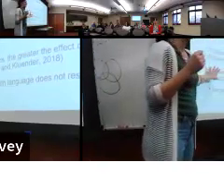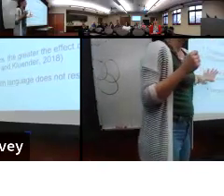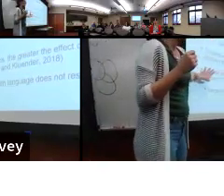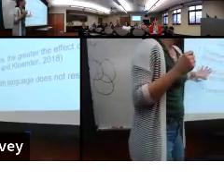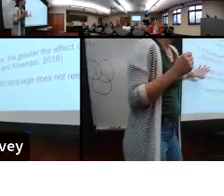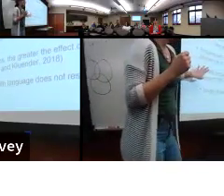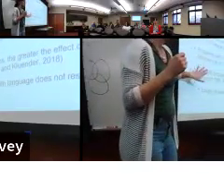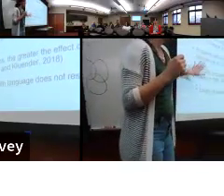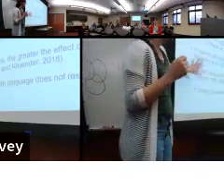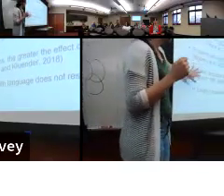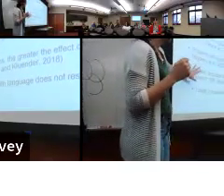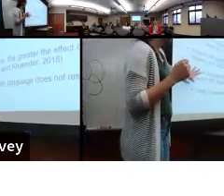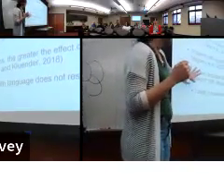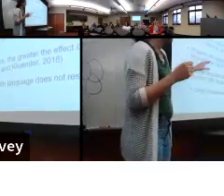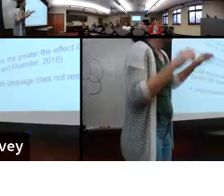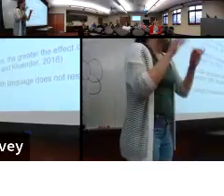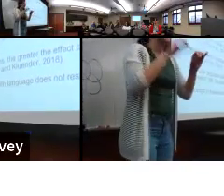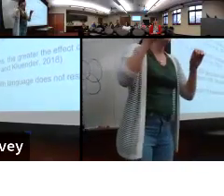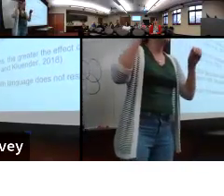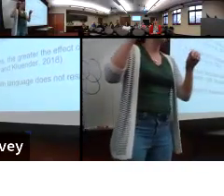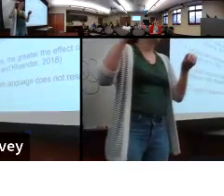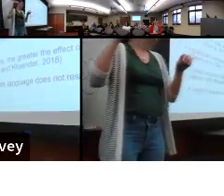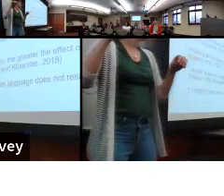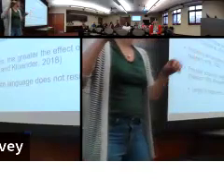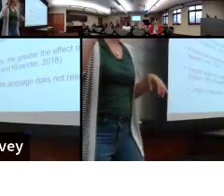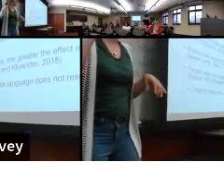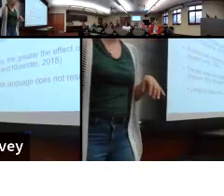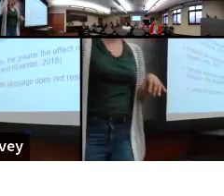is that what we see is on the one hand that the later you